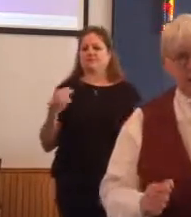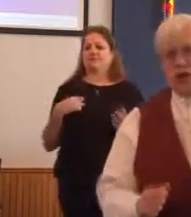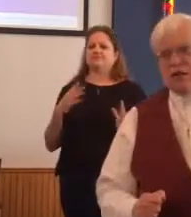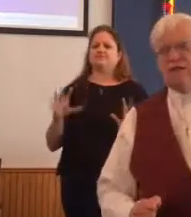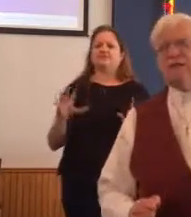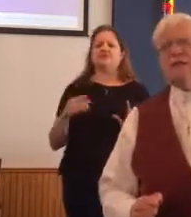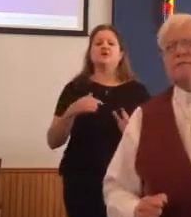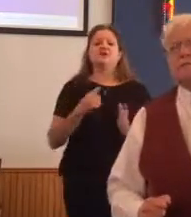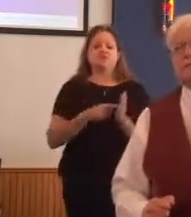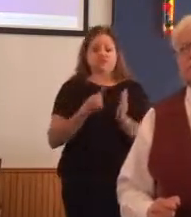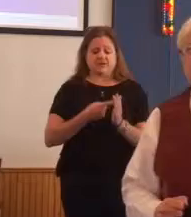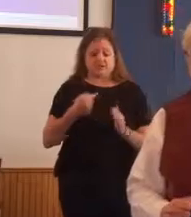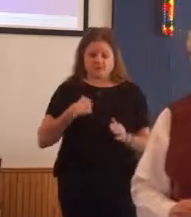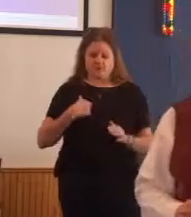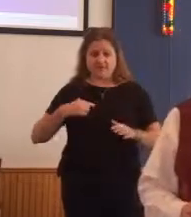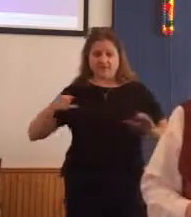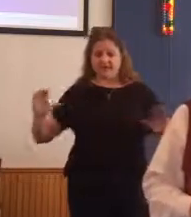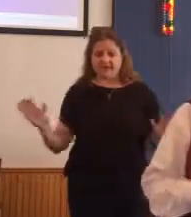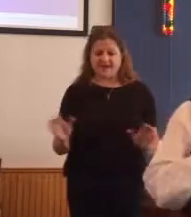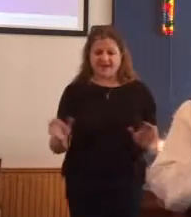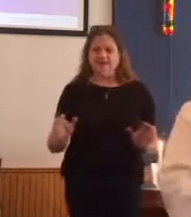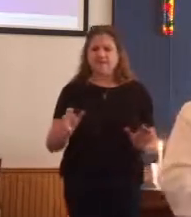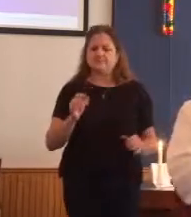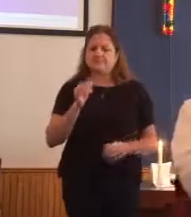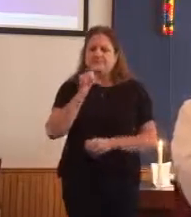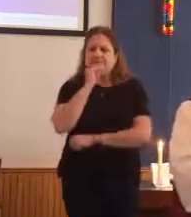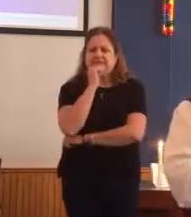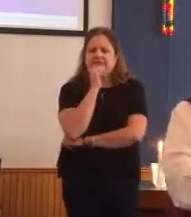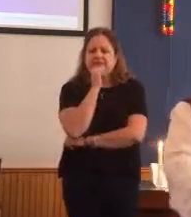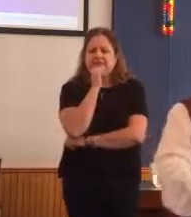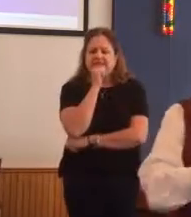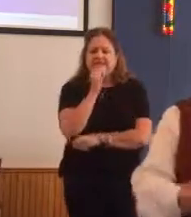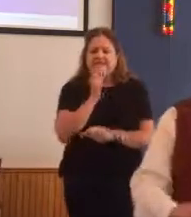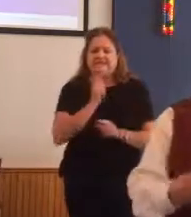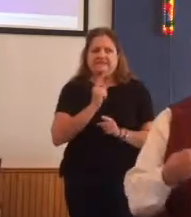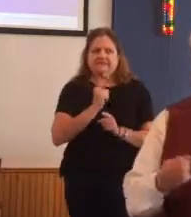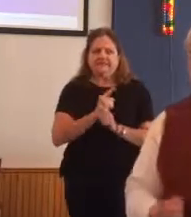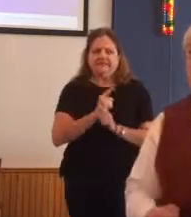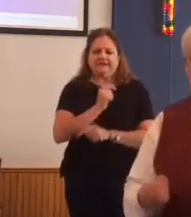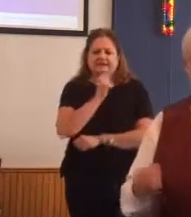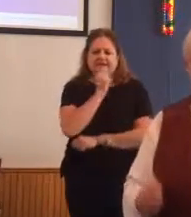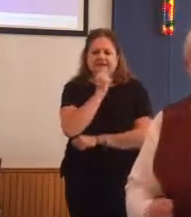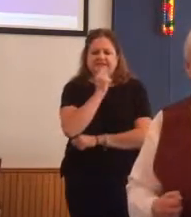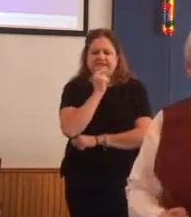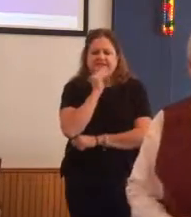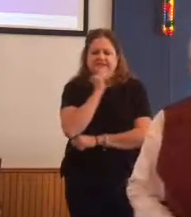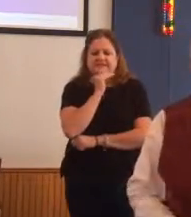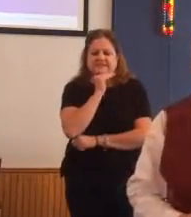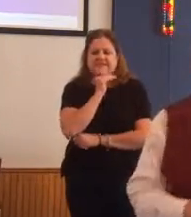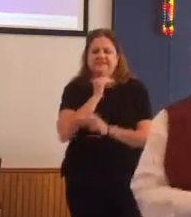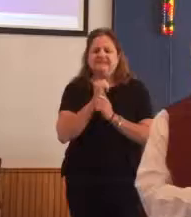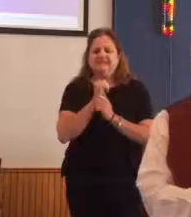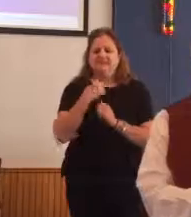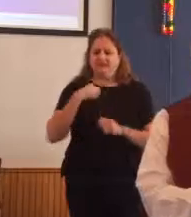are not just. And we need to accept the injustice of what we do. You